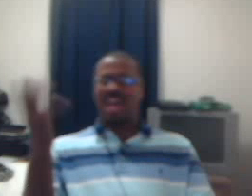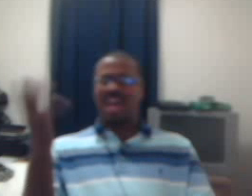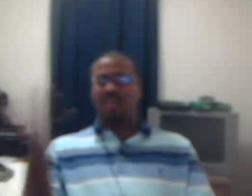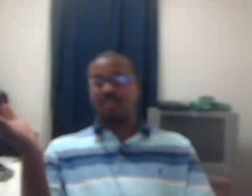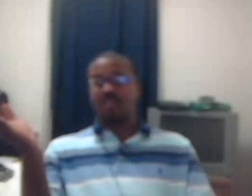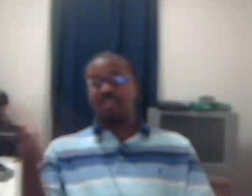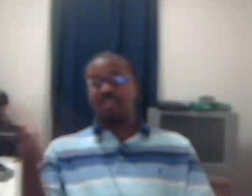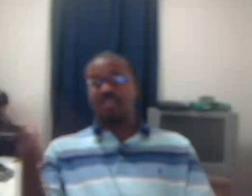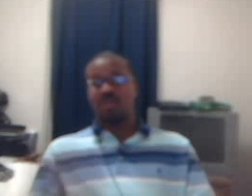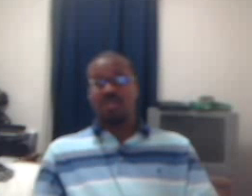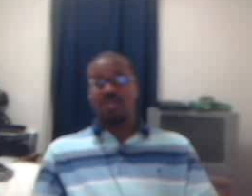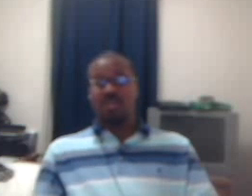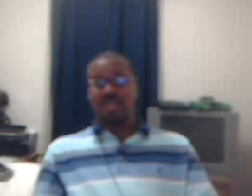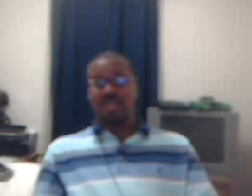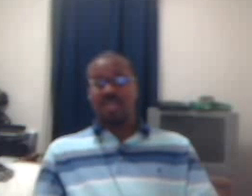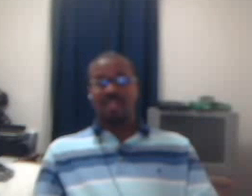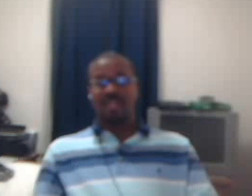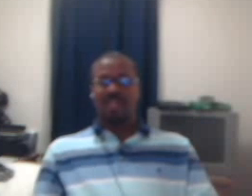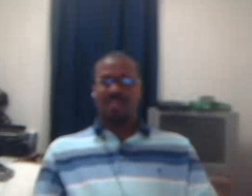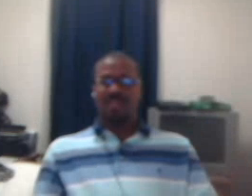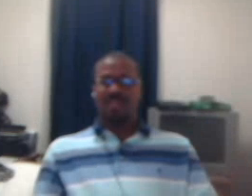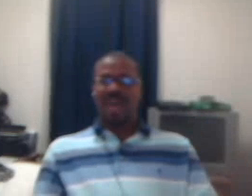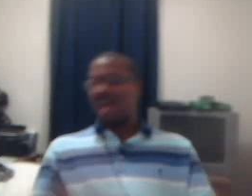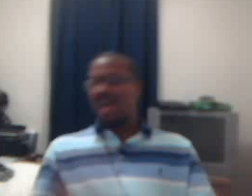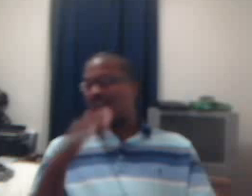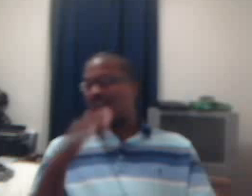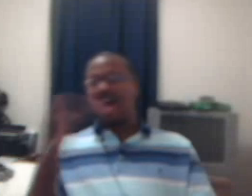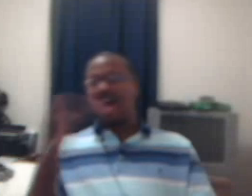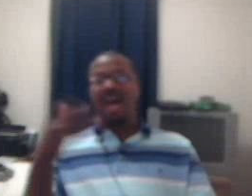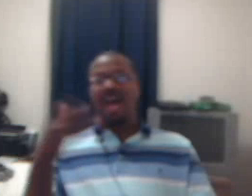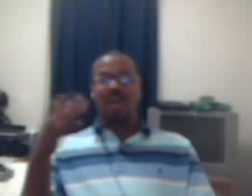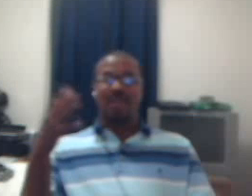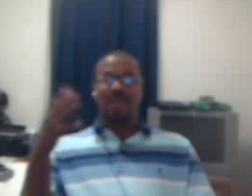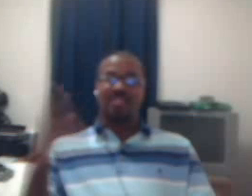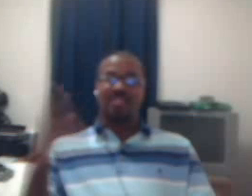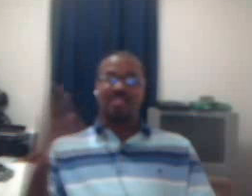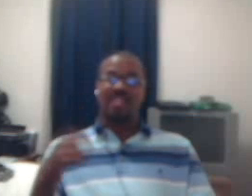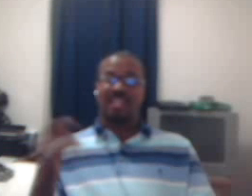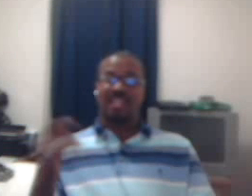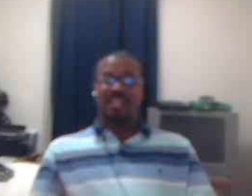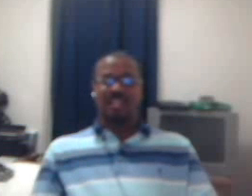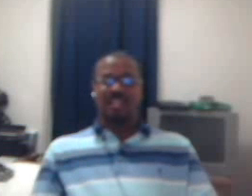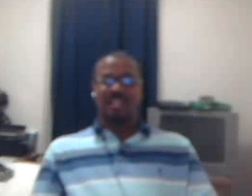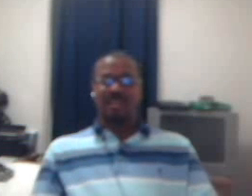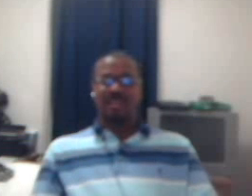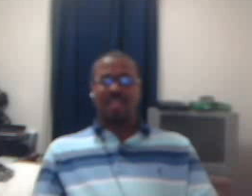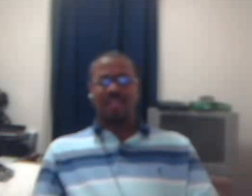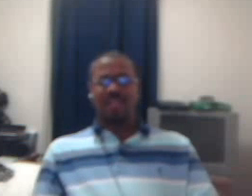I don't know if she's still one, okay? So I don't barely see her lately, okay?